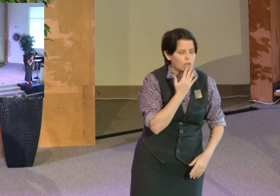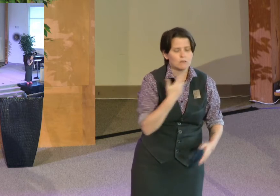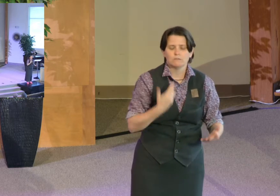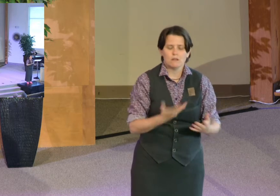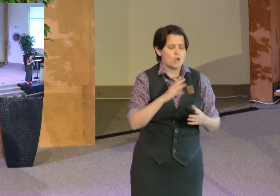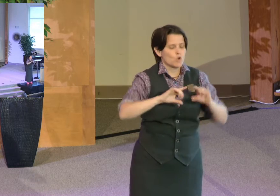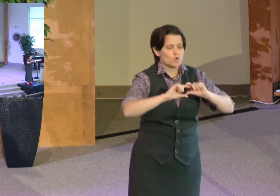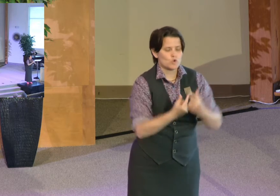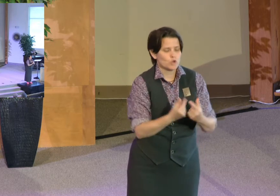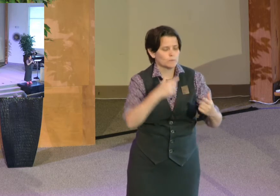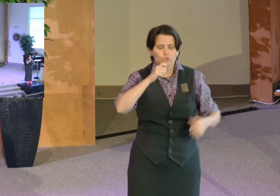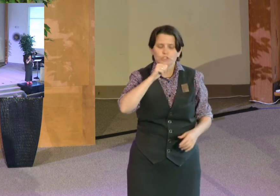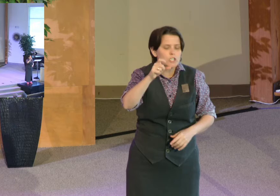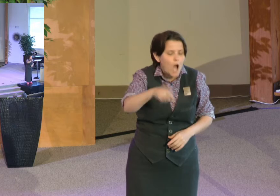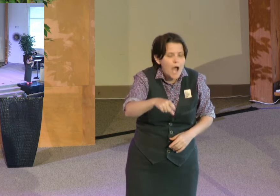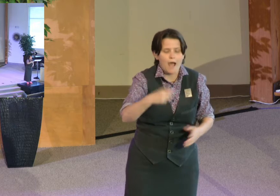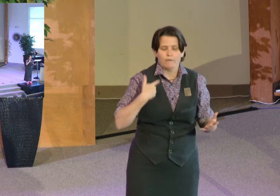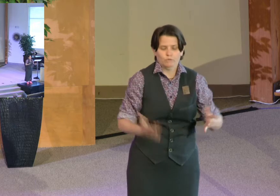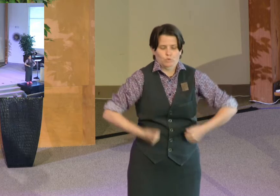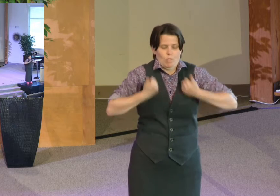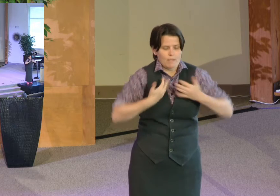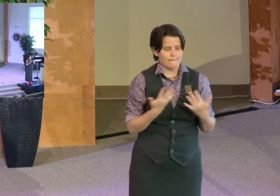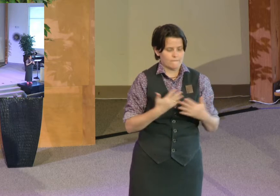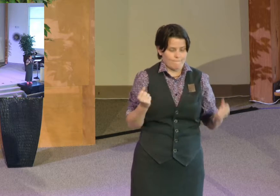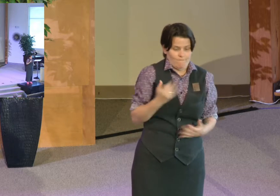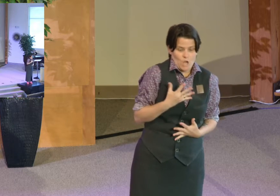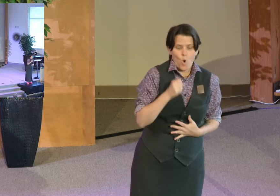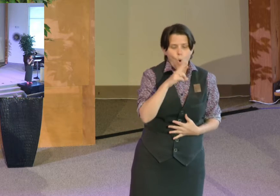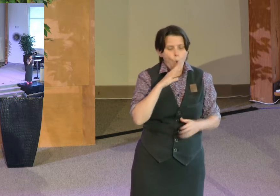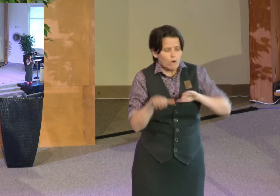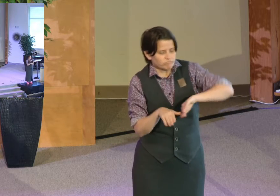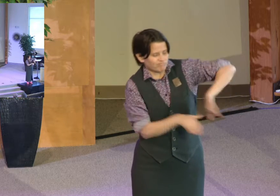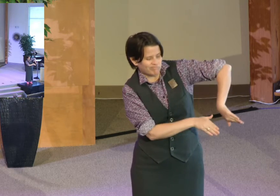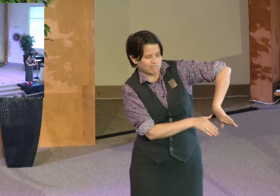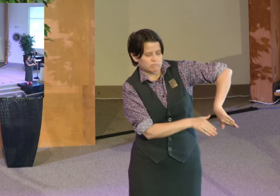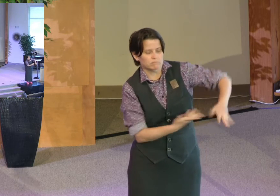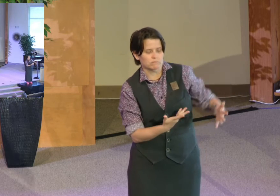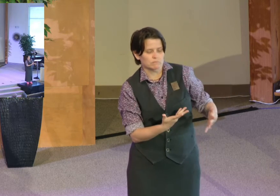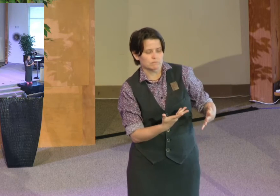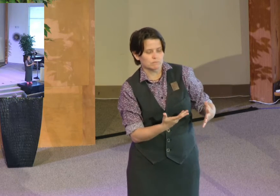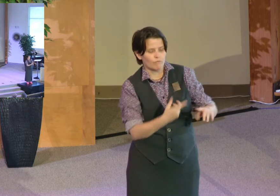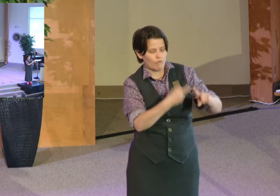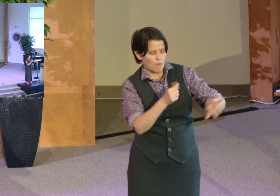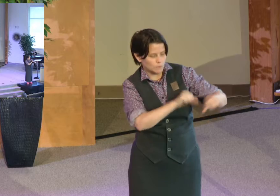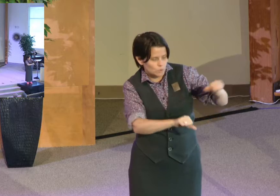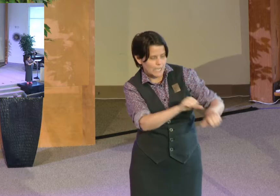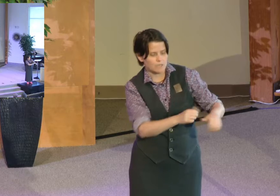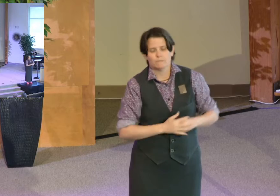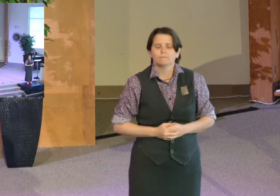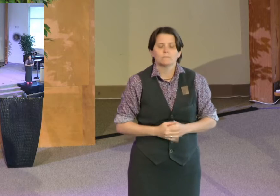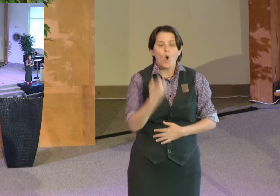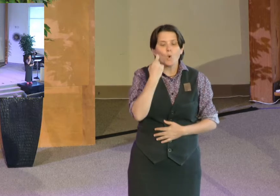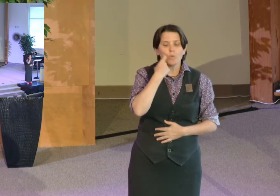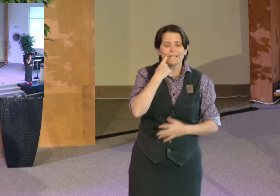from society. Recent events in the US and the world remind us that violent repression,